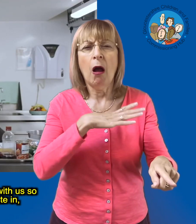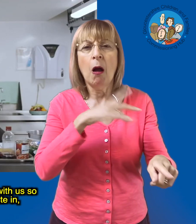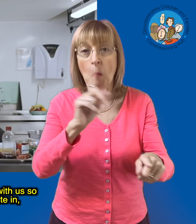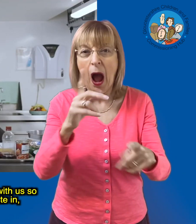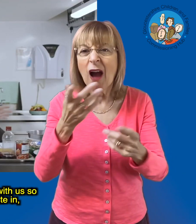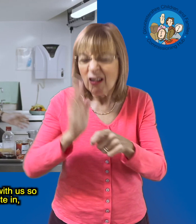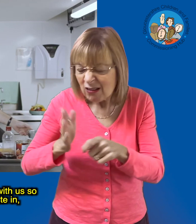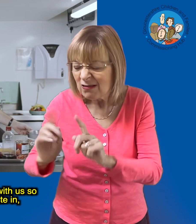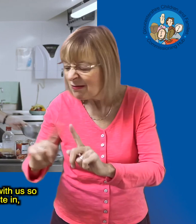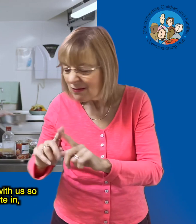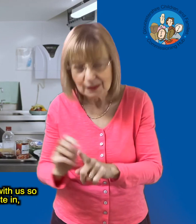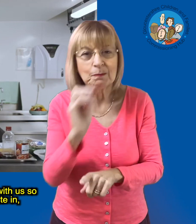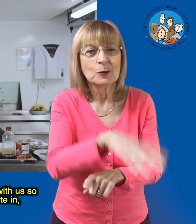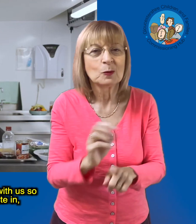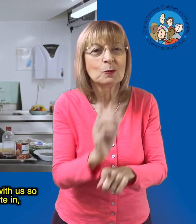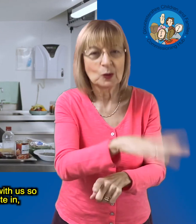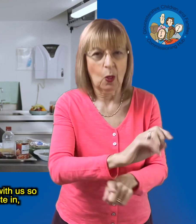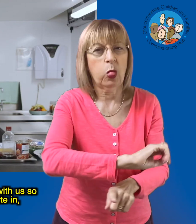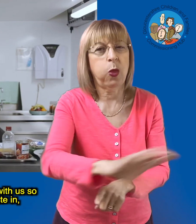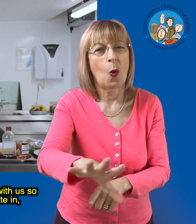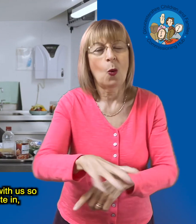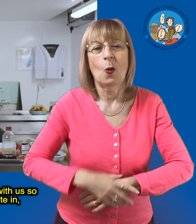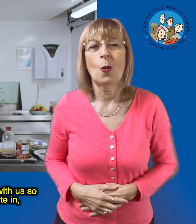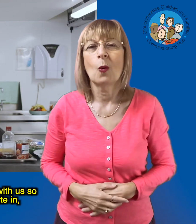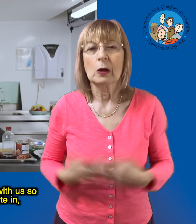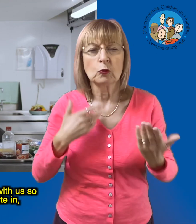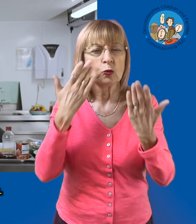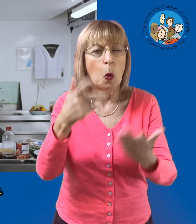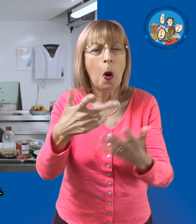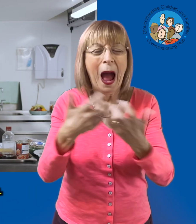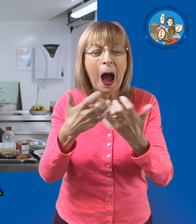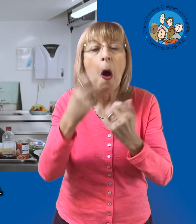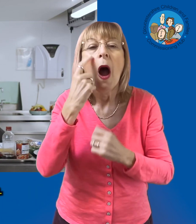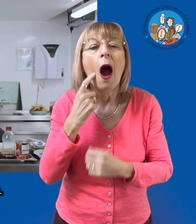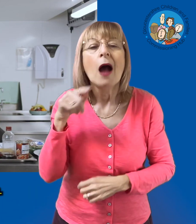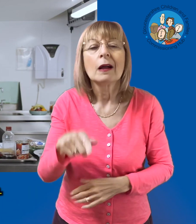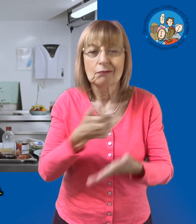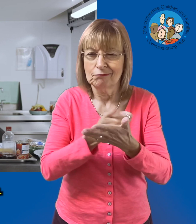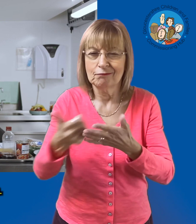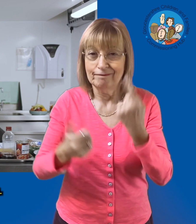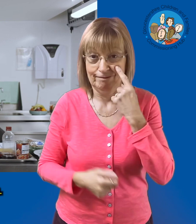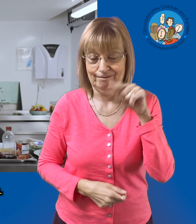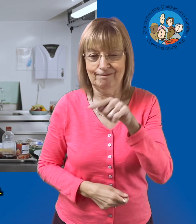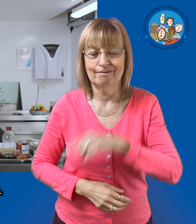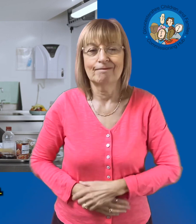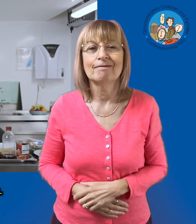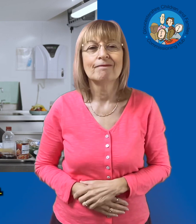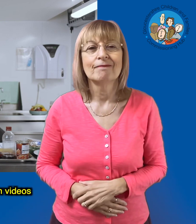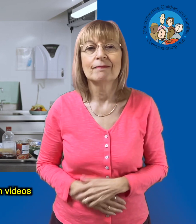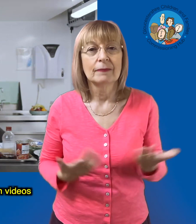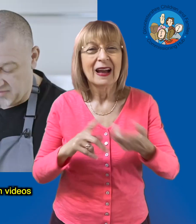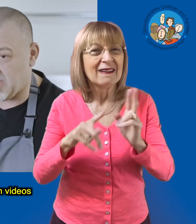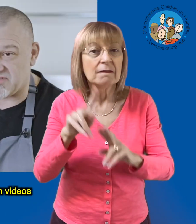very important that we have a waste bowl with us so that we can put all our trimmings and wastes in, and I'll show you how to do the